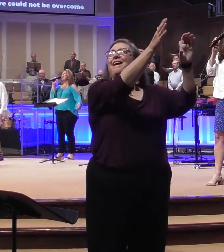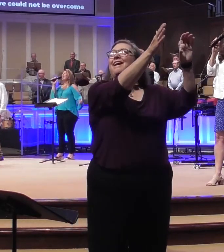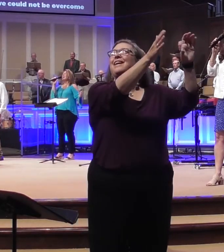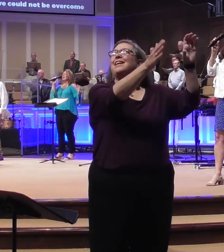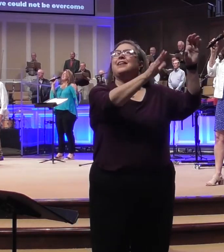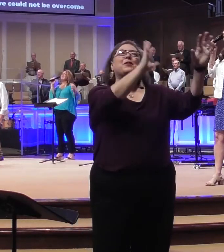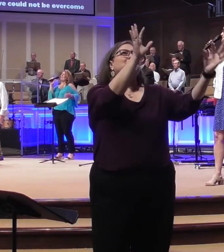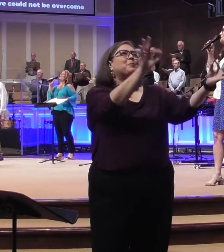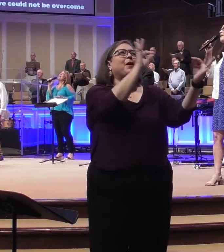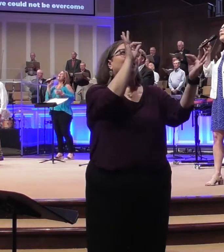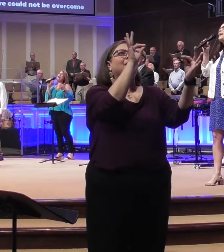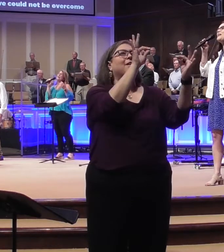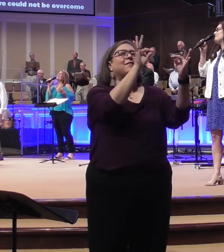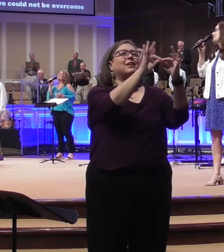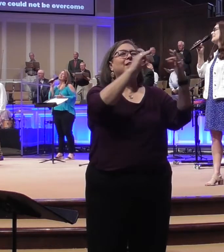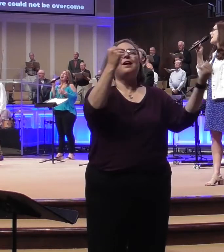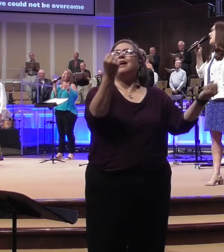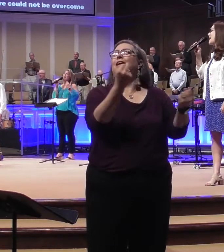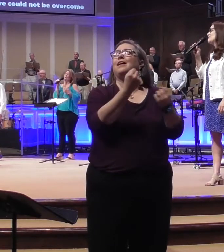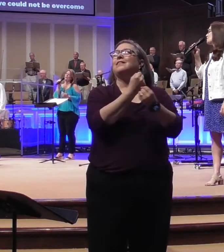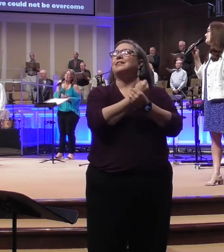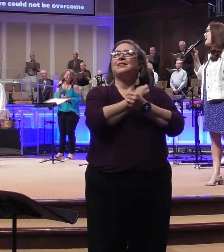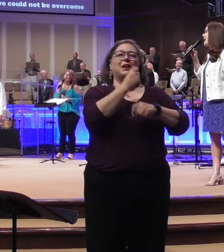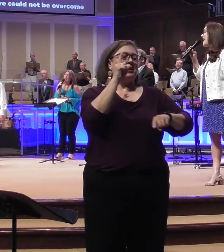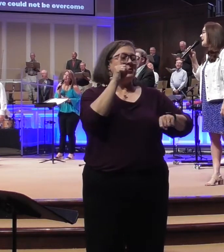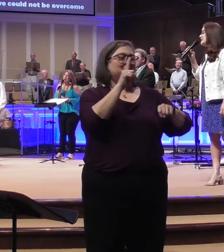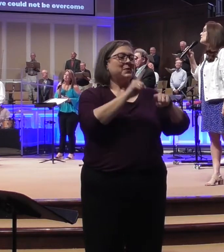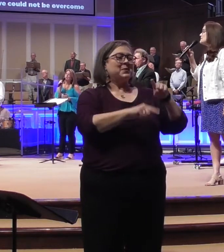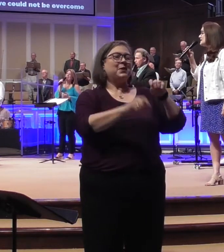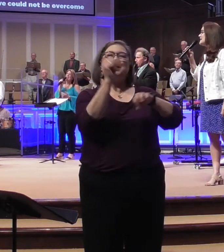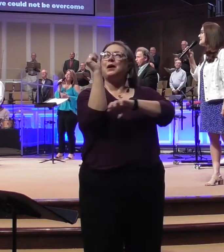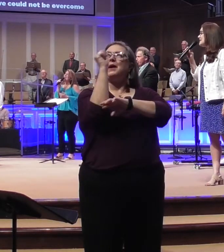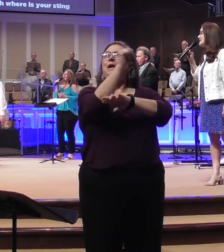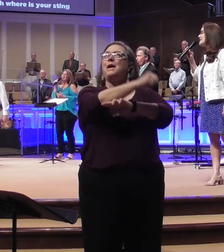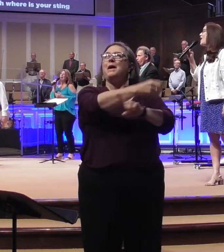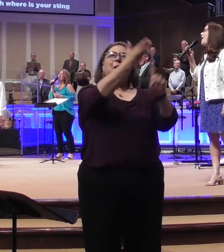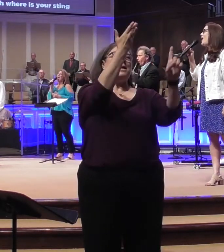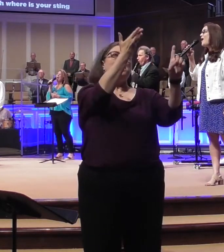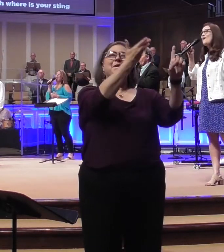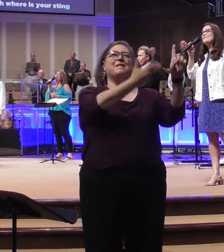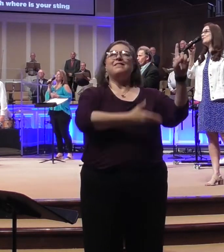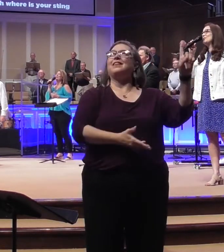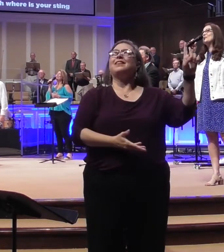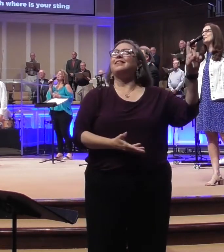away. His perfect love could not be